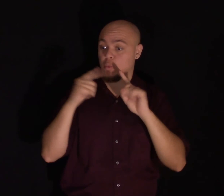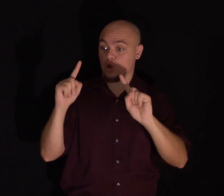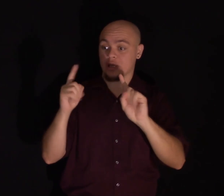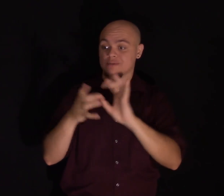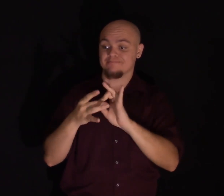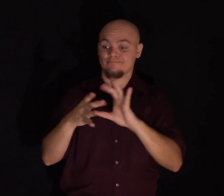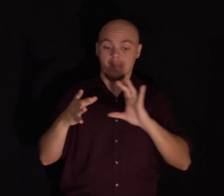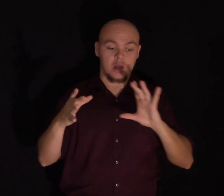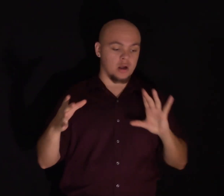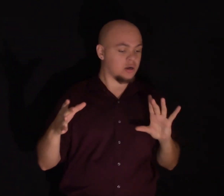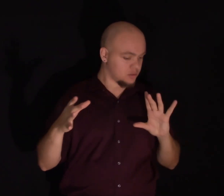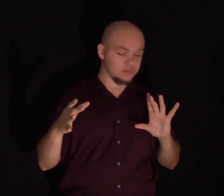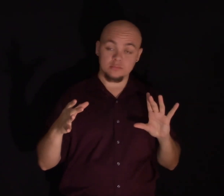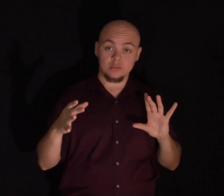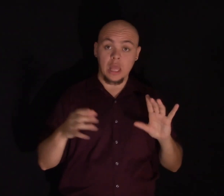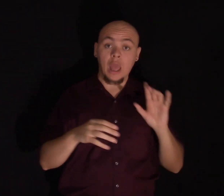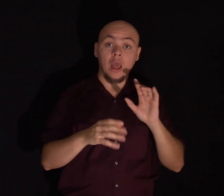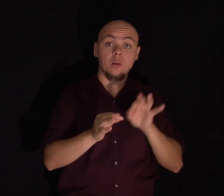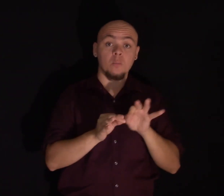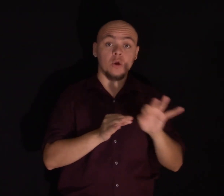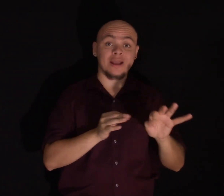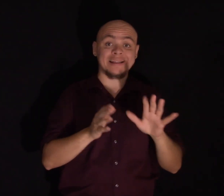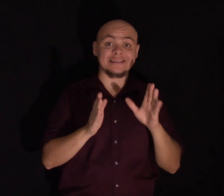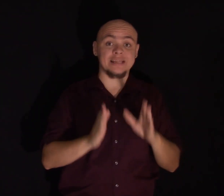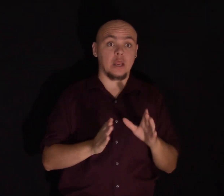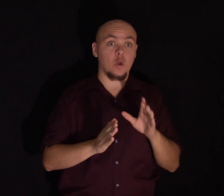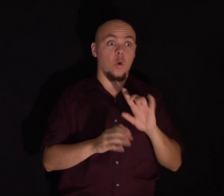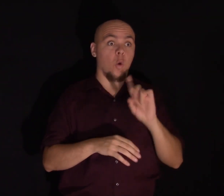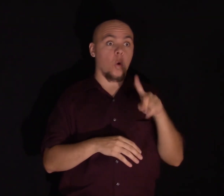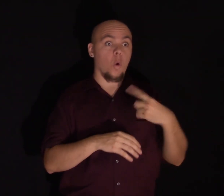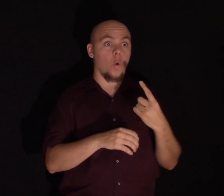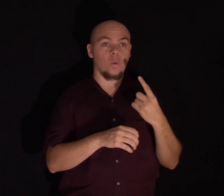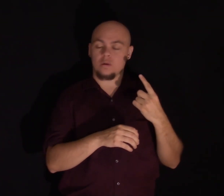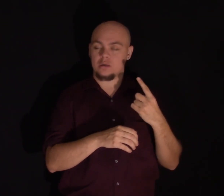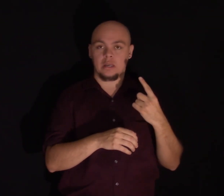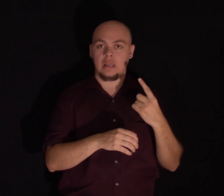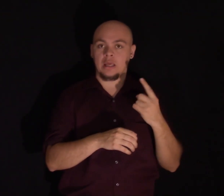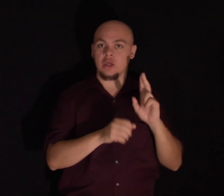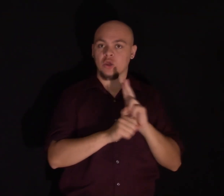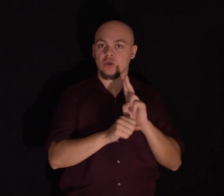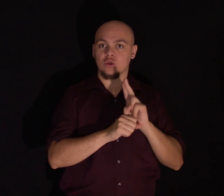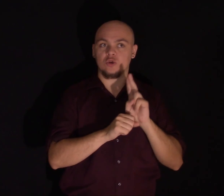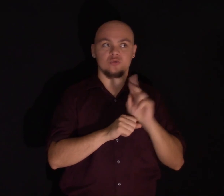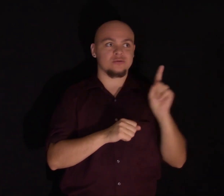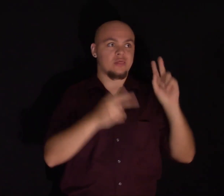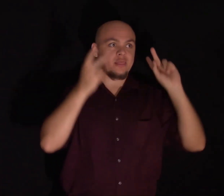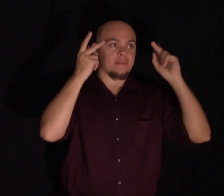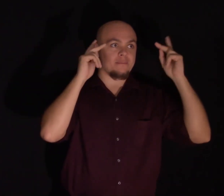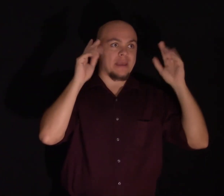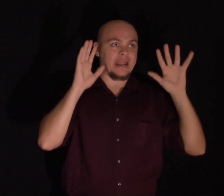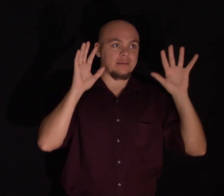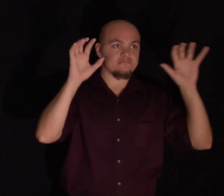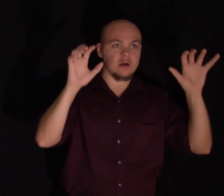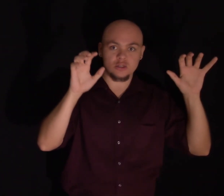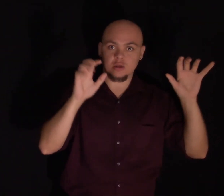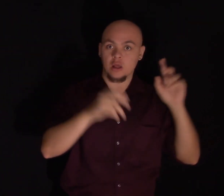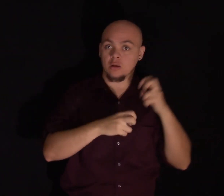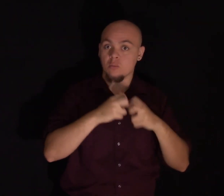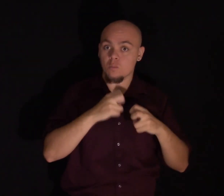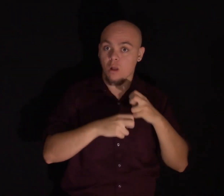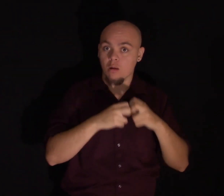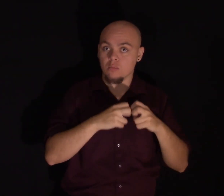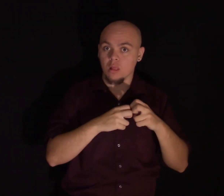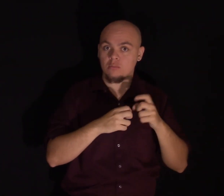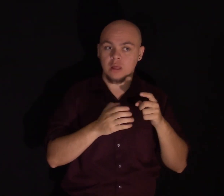now if procrastinators only mechanism of doing these hard things is the panic monster that's a problem because in all of these